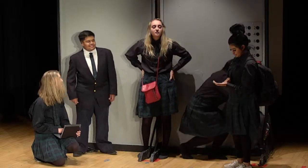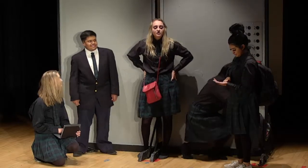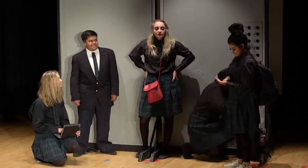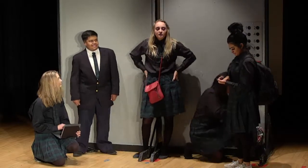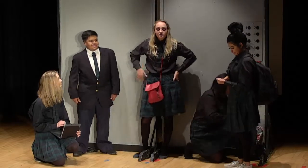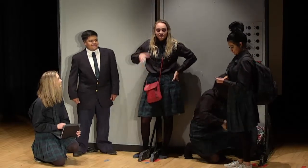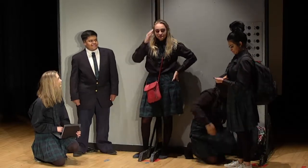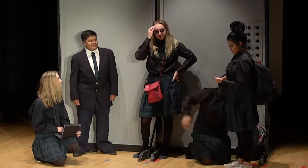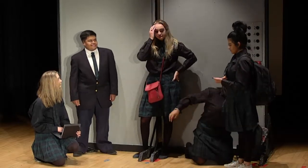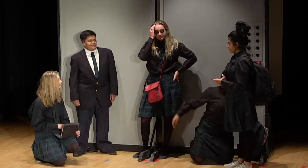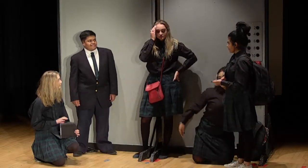floor.